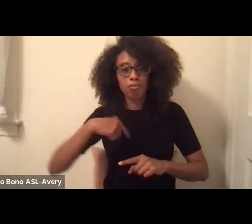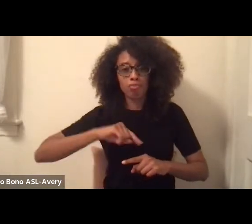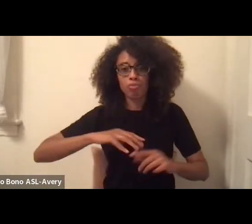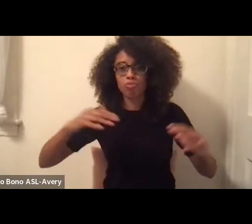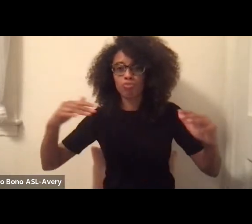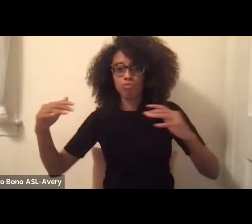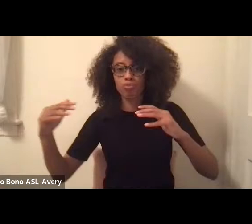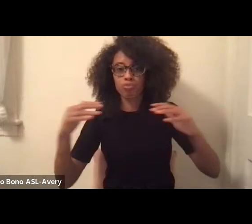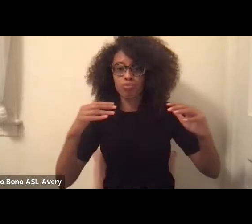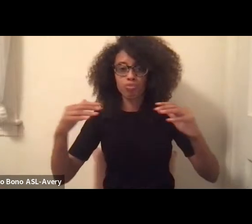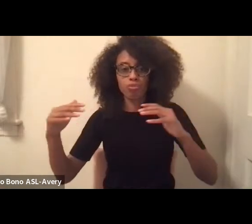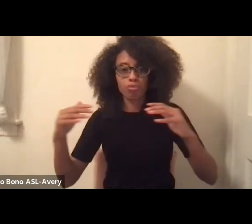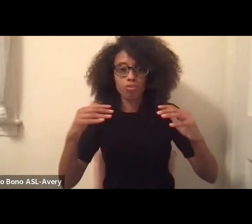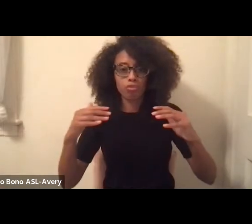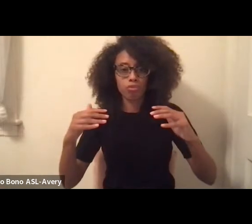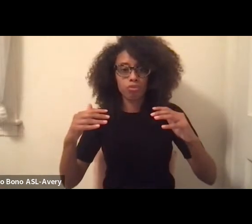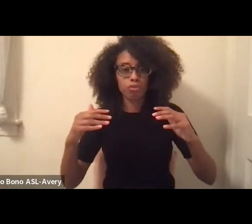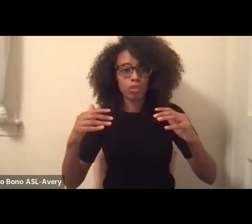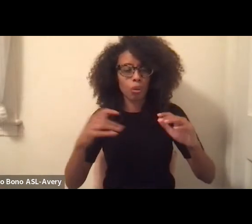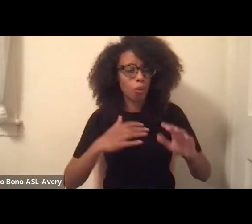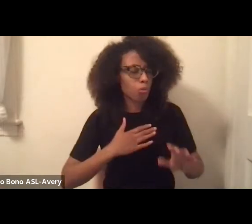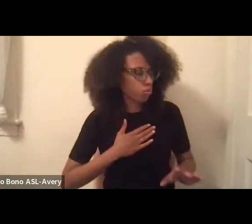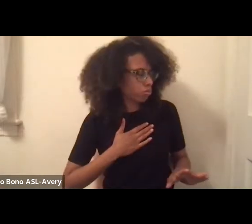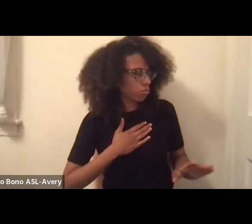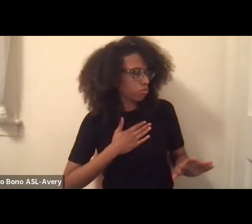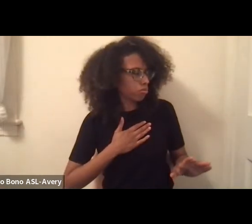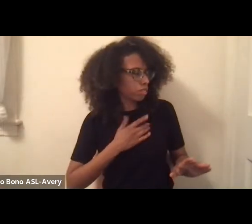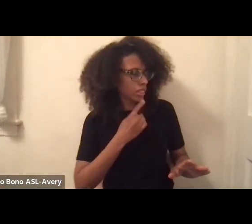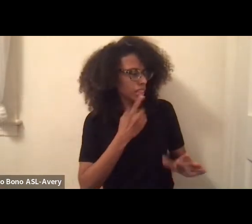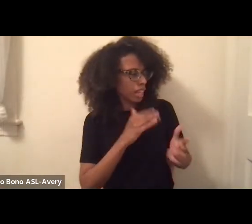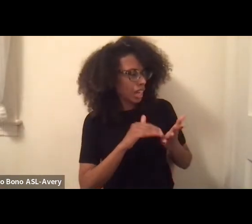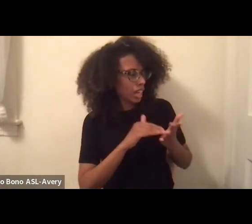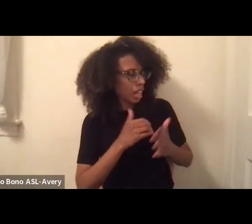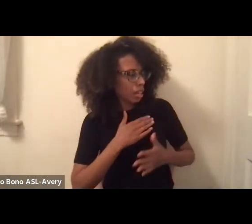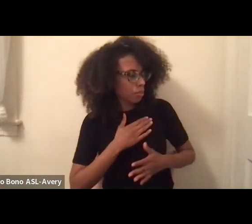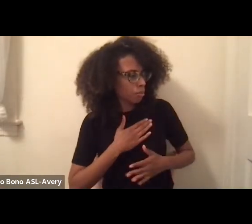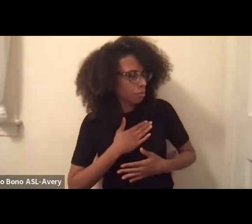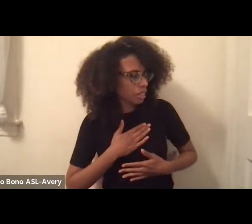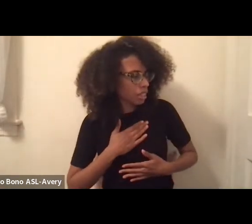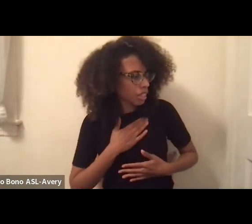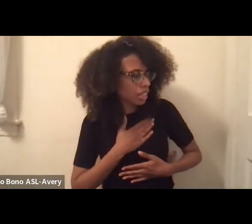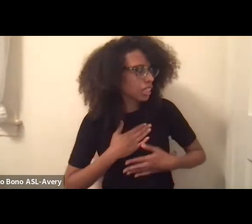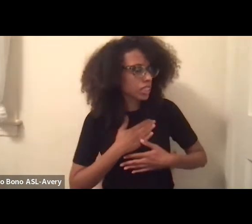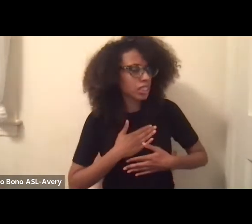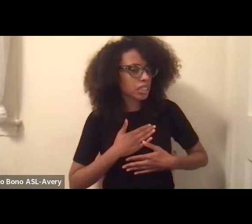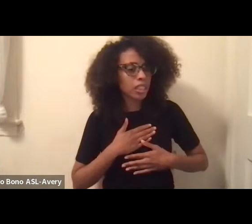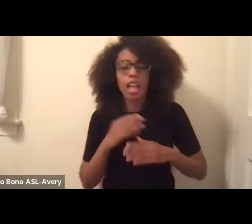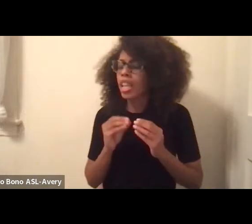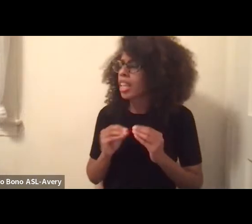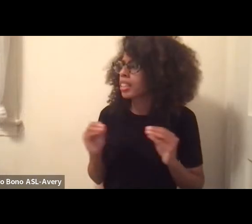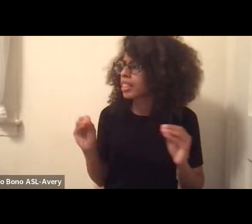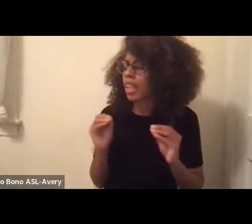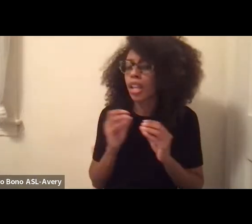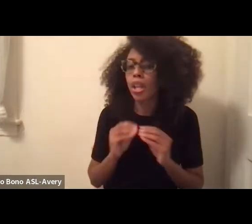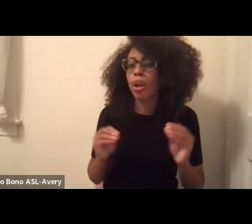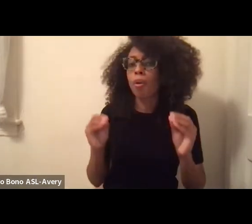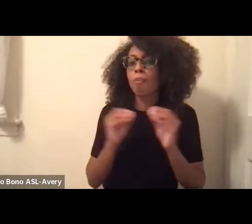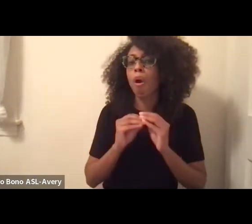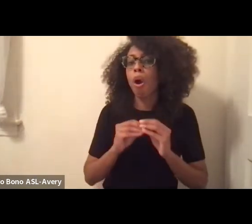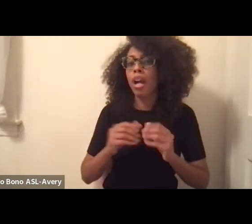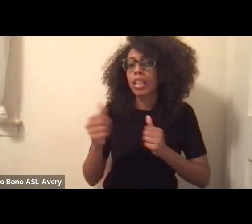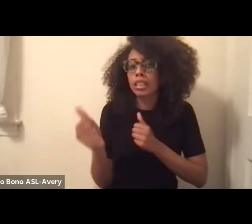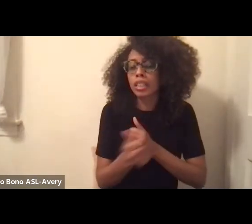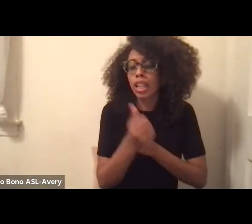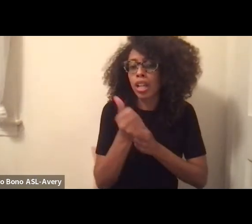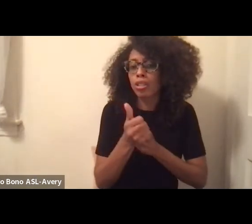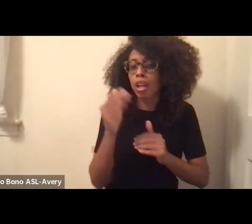Oh, can you repeat that, please? There is nothing more dangerous than a people who live